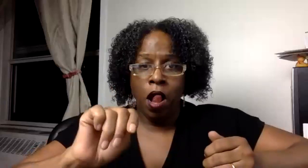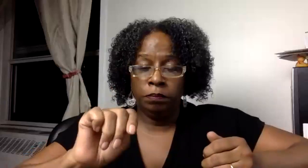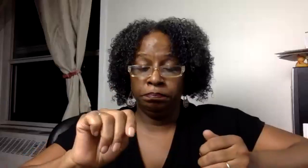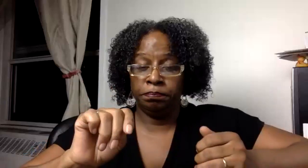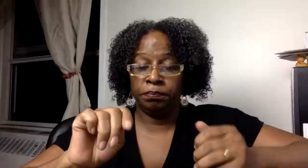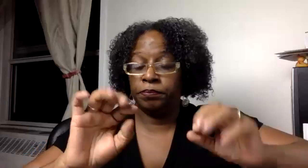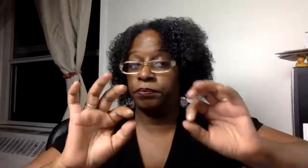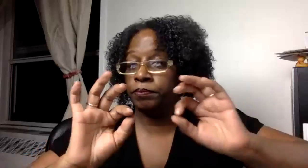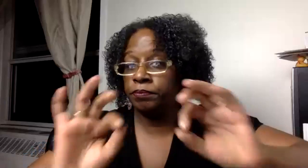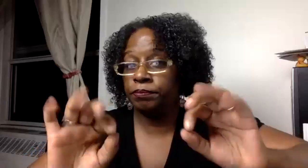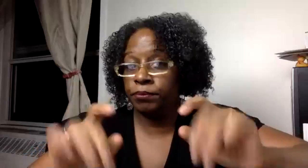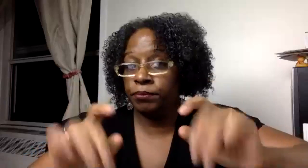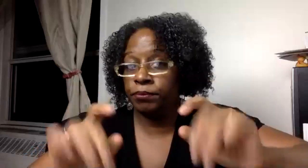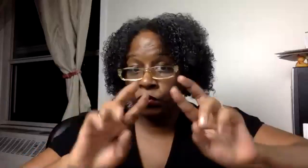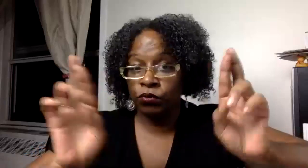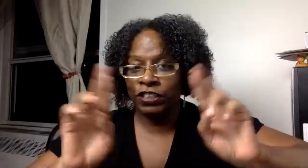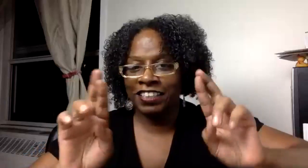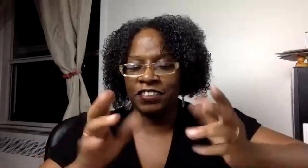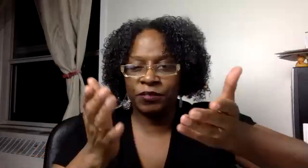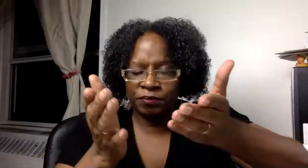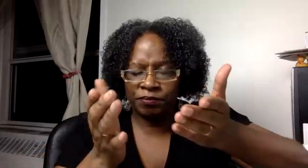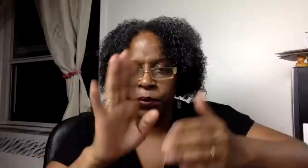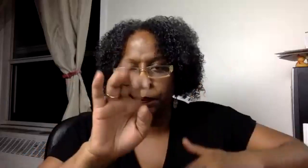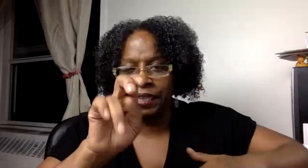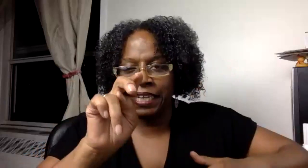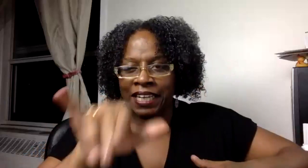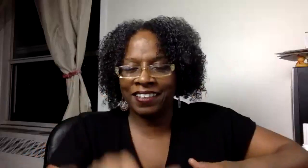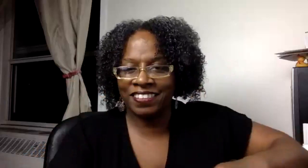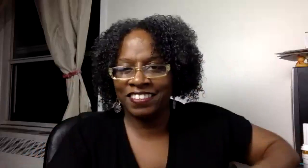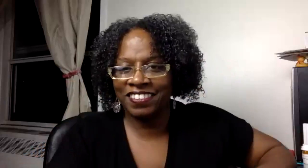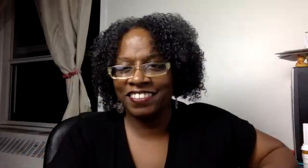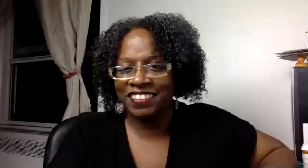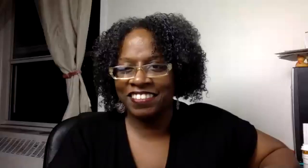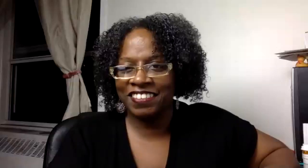experience with Black Lives Matter. Perfect, you ready? We'll pass it on to you.